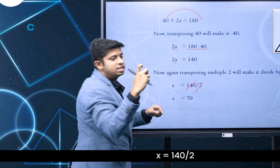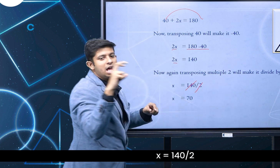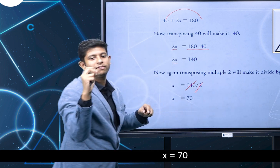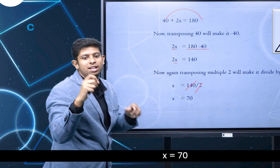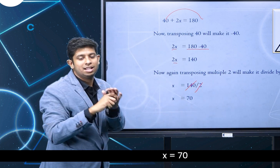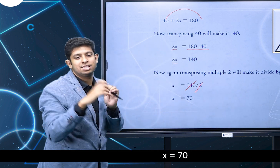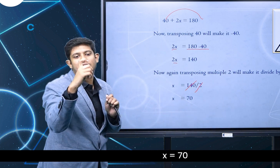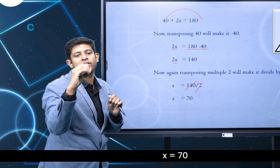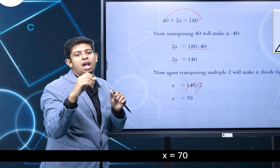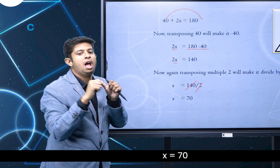X equals to 70.